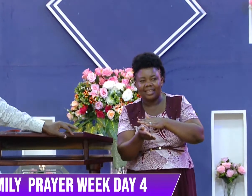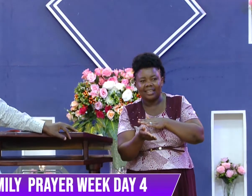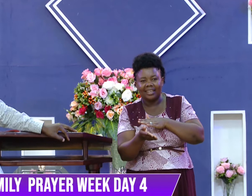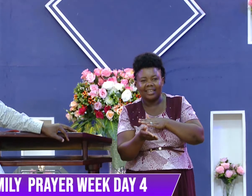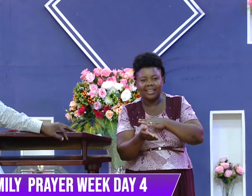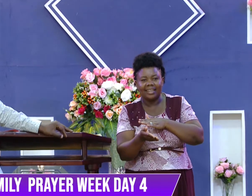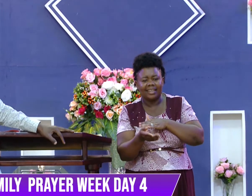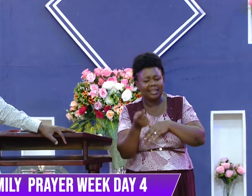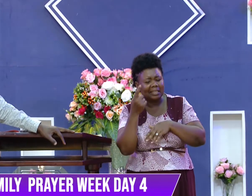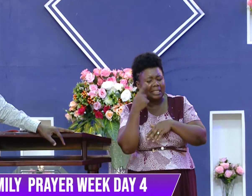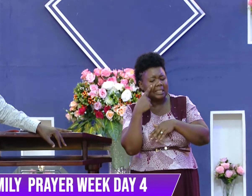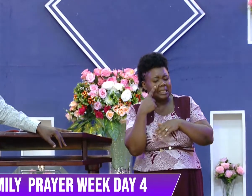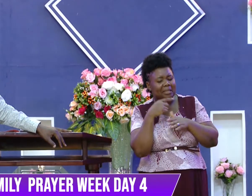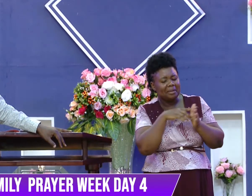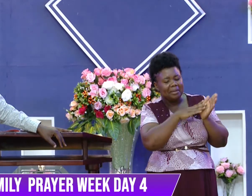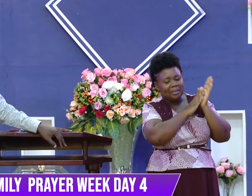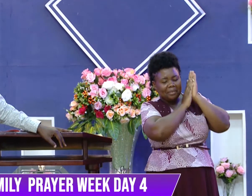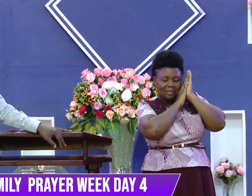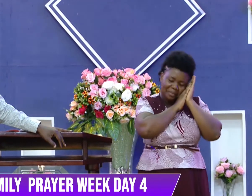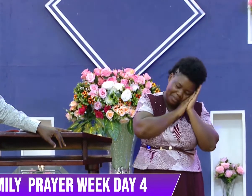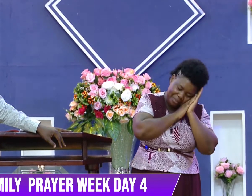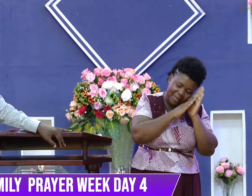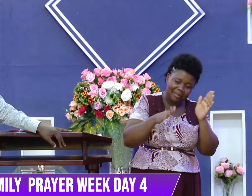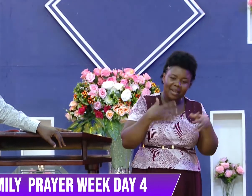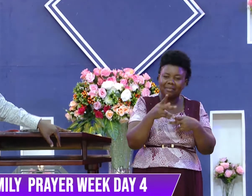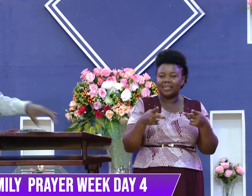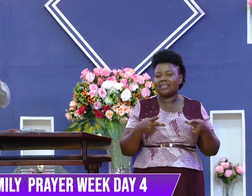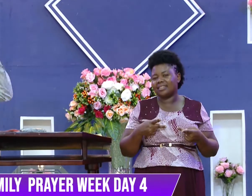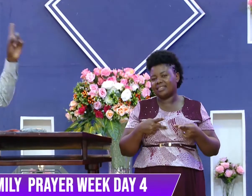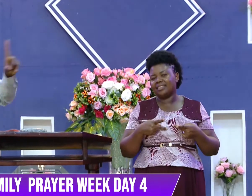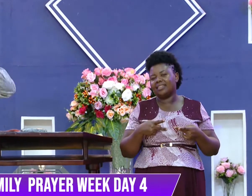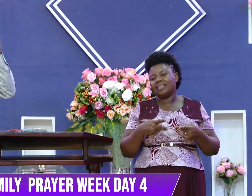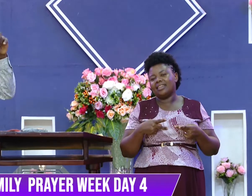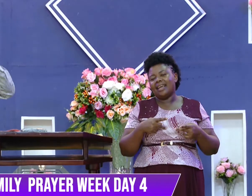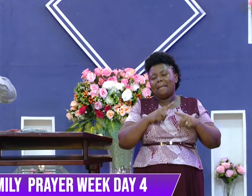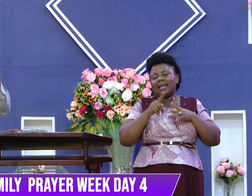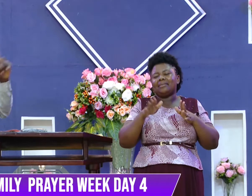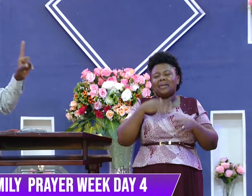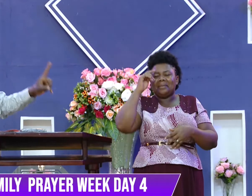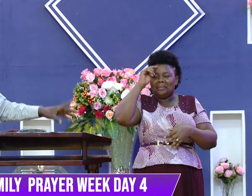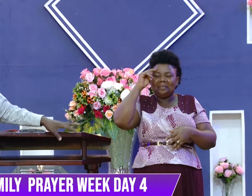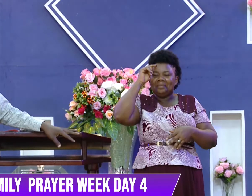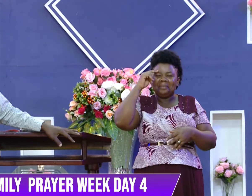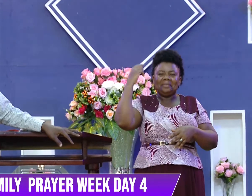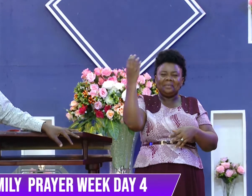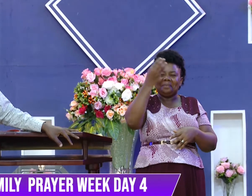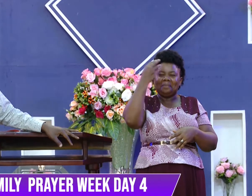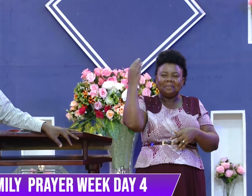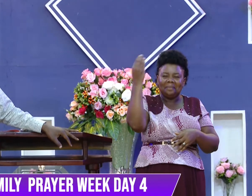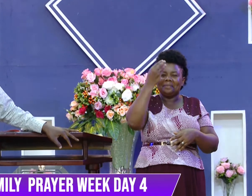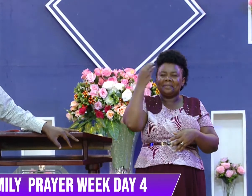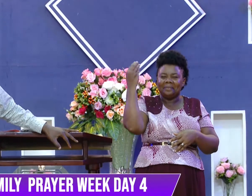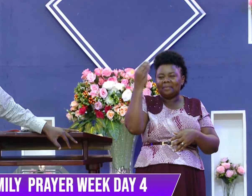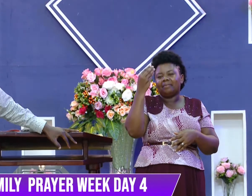At the end of the day, she's asleep and slept in my place. I waited and my minds